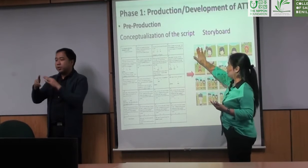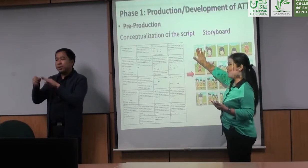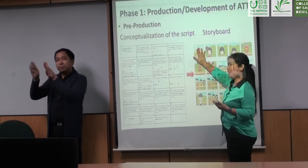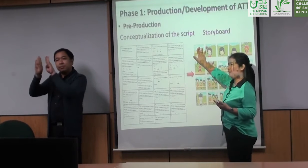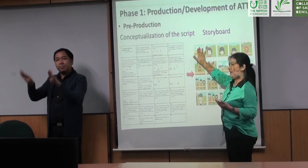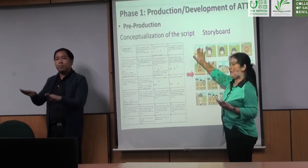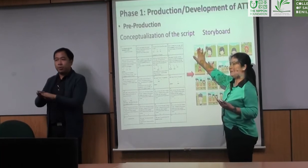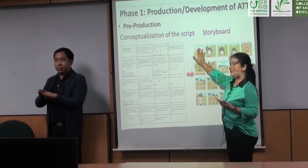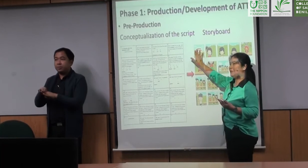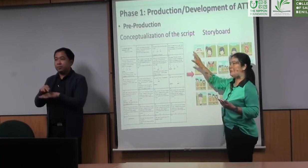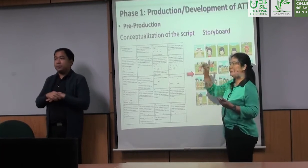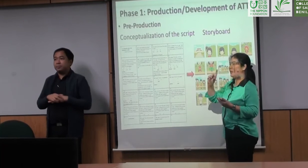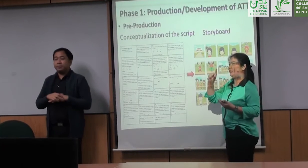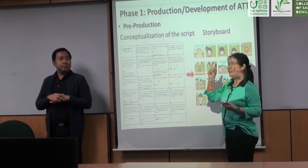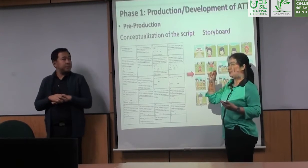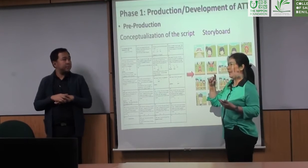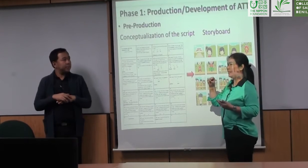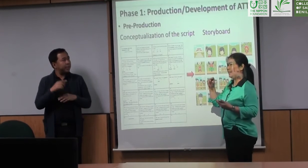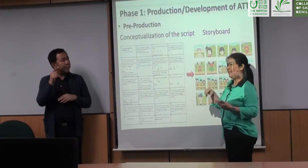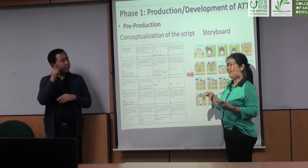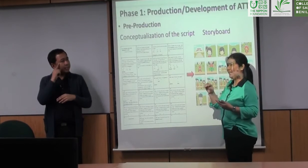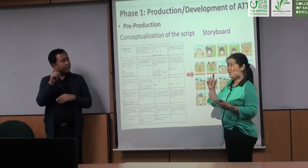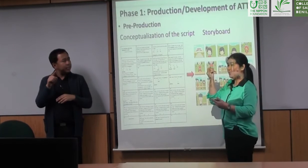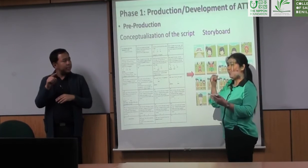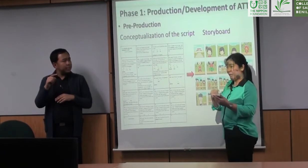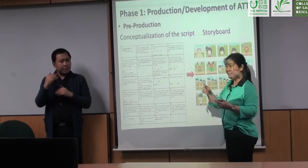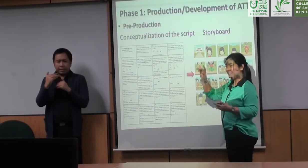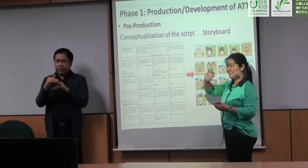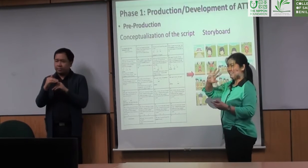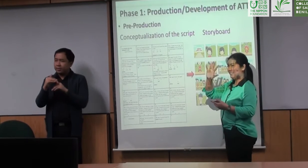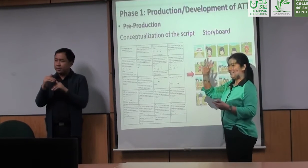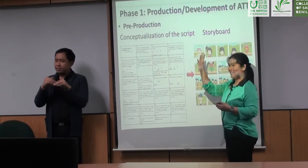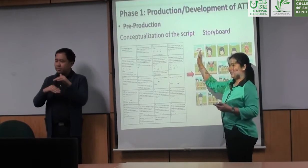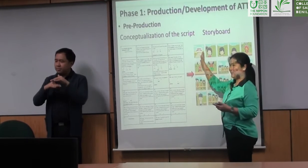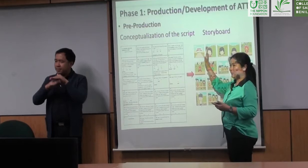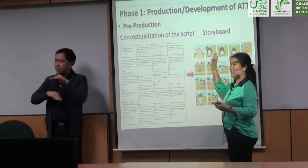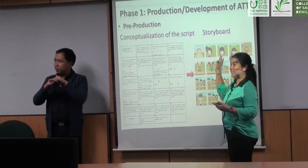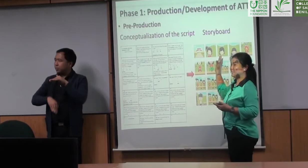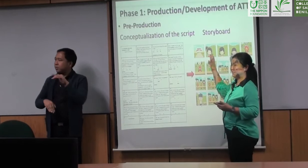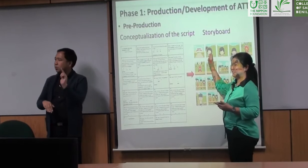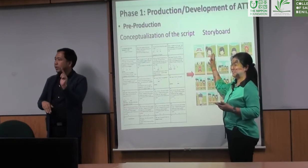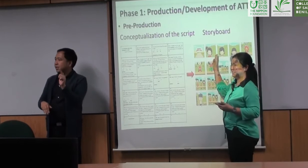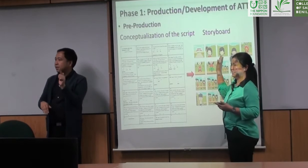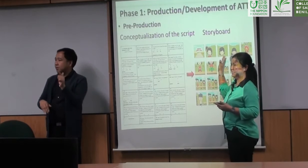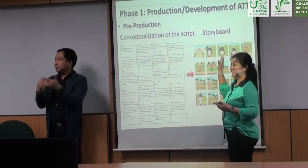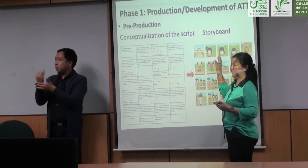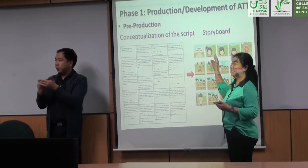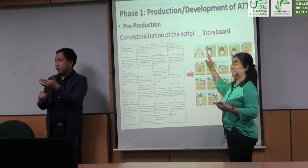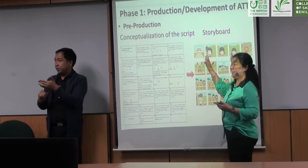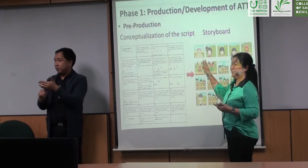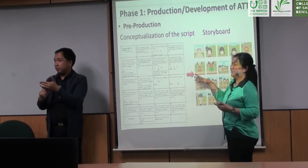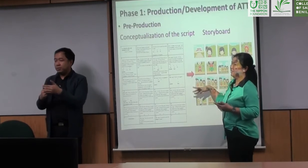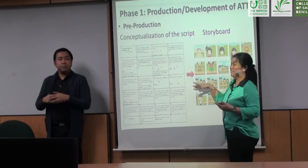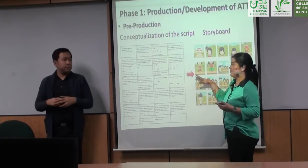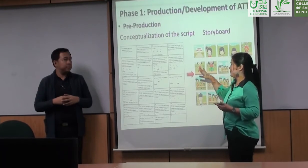for this one frame, minimum, I think 20 drawings. Yes.